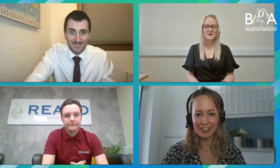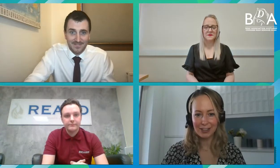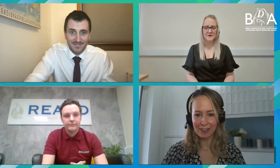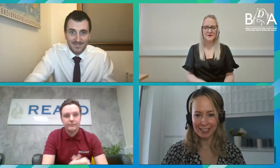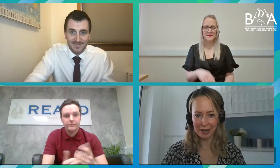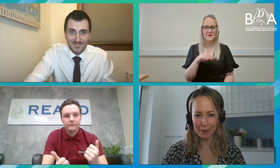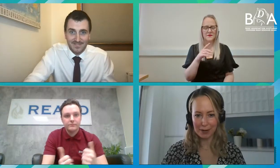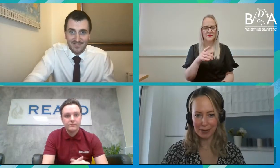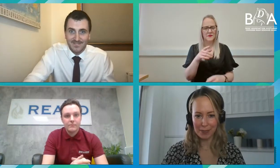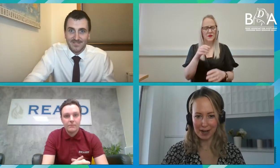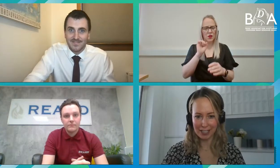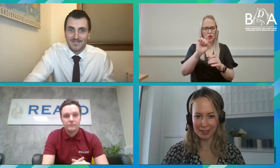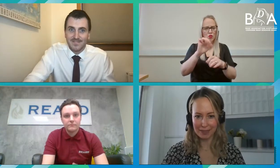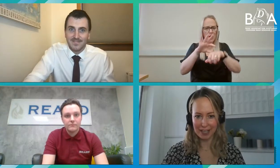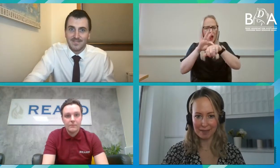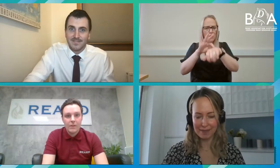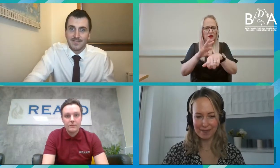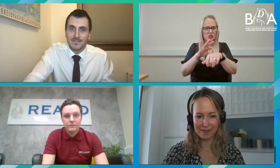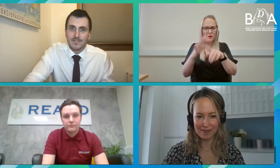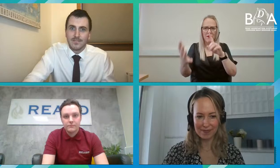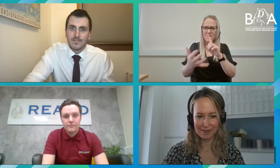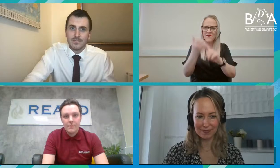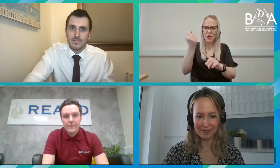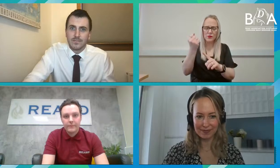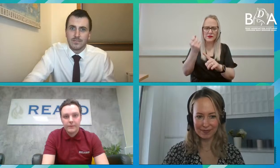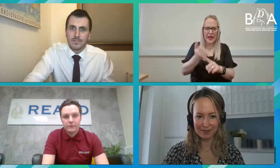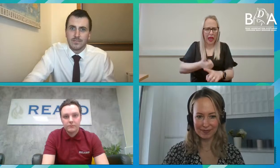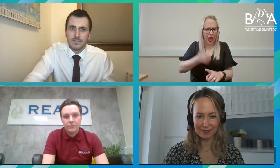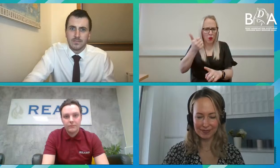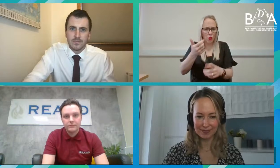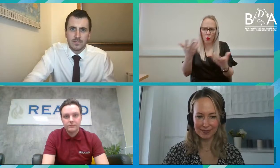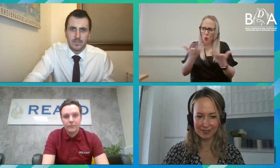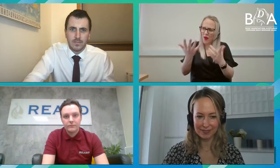And how did you find out about your apprenticeship, Sam?